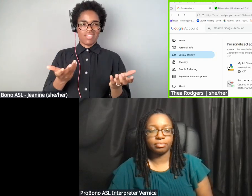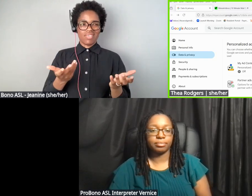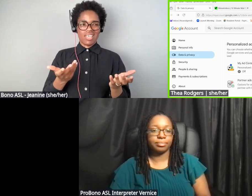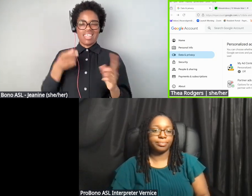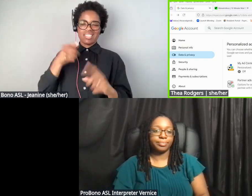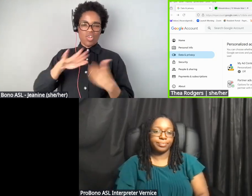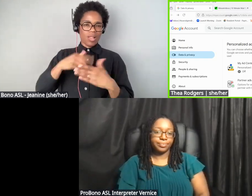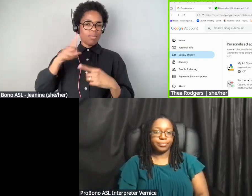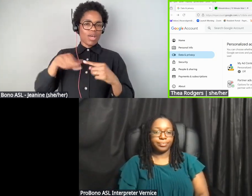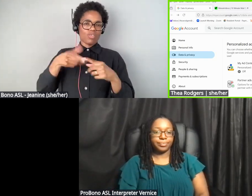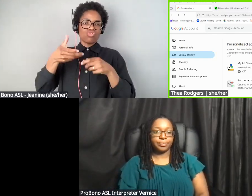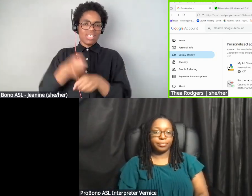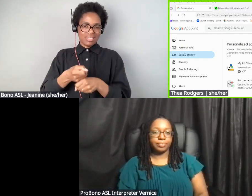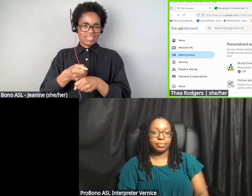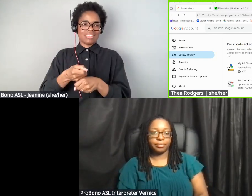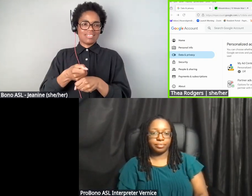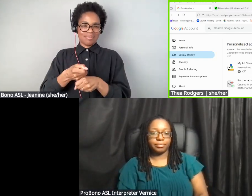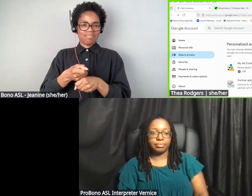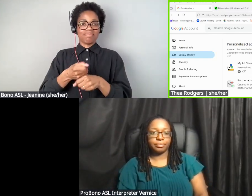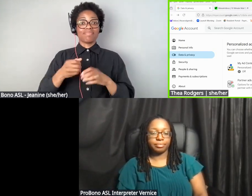about trust.